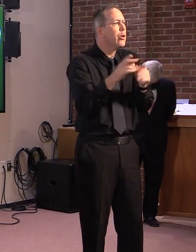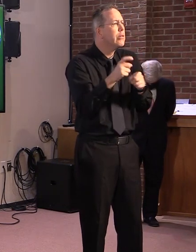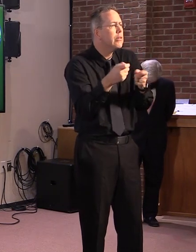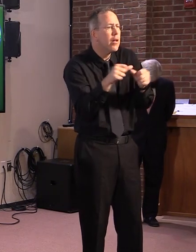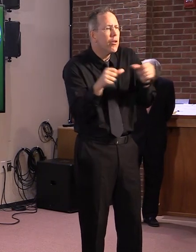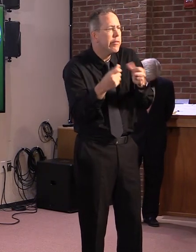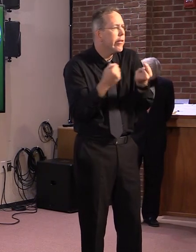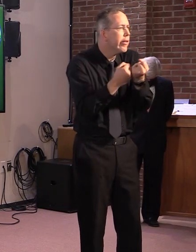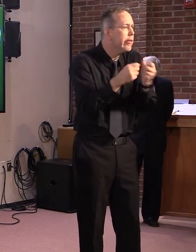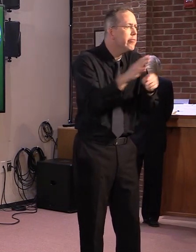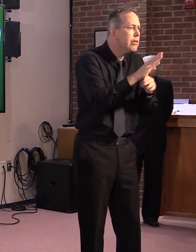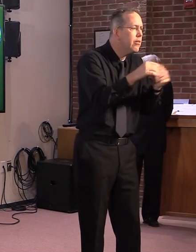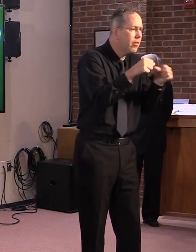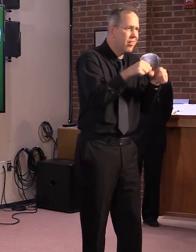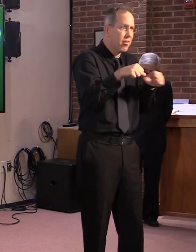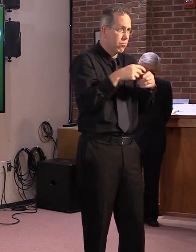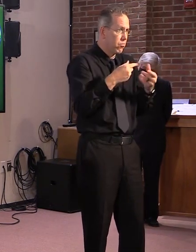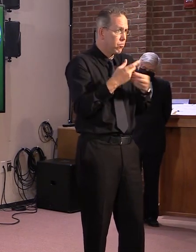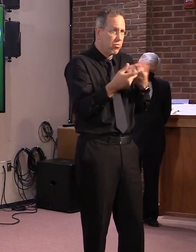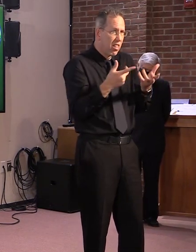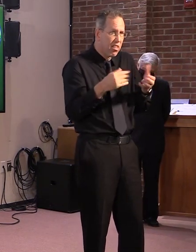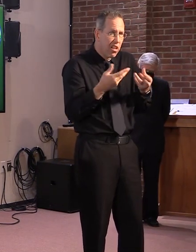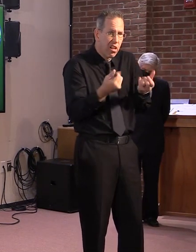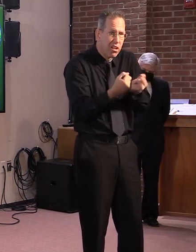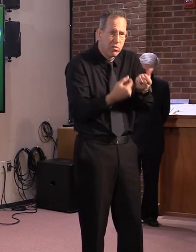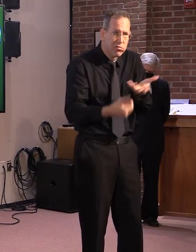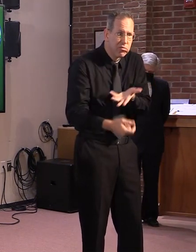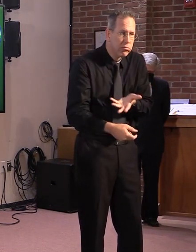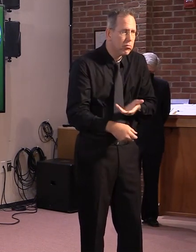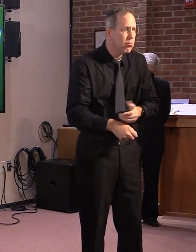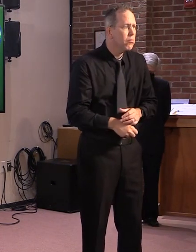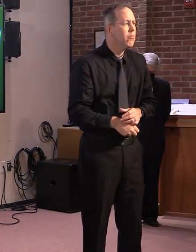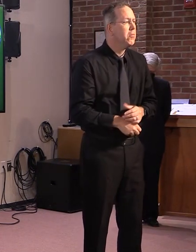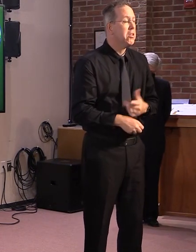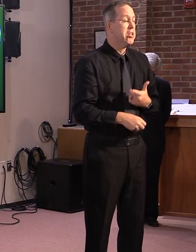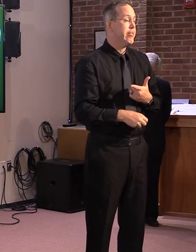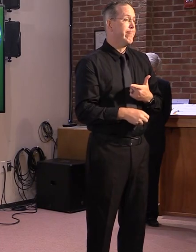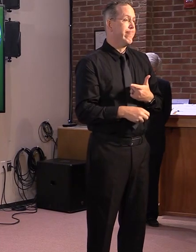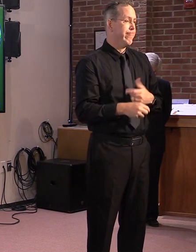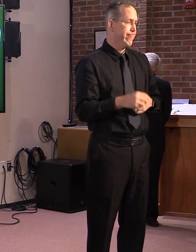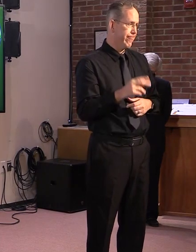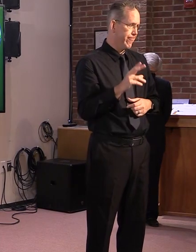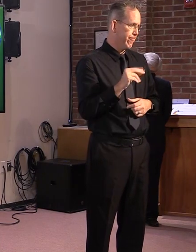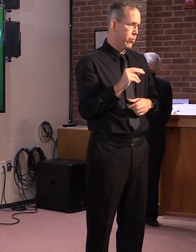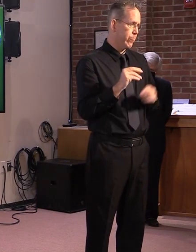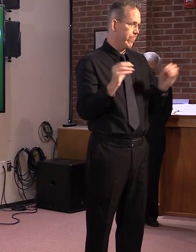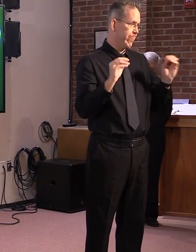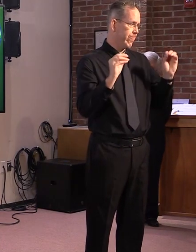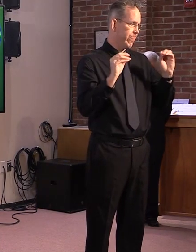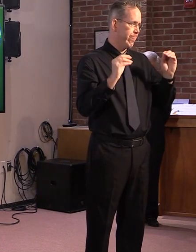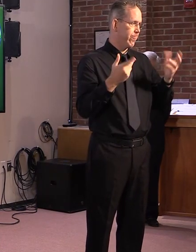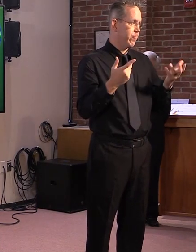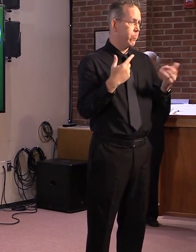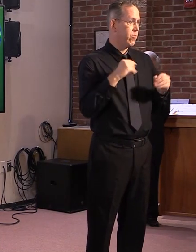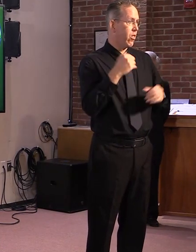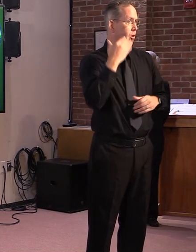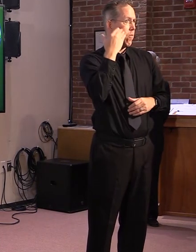Hi, can you hear me? We can. Okay, just confirming because I had a bit of a snafu last time.